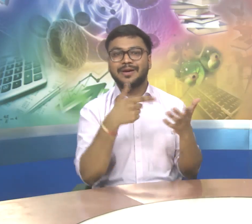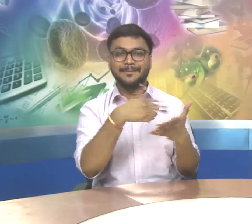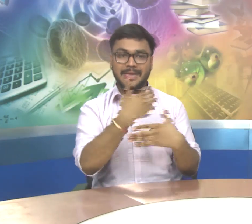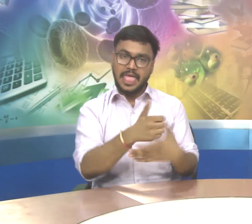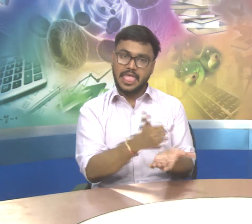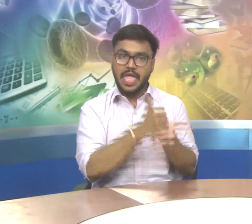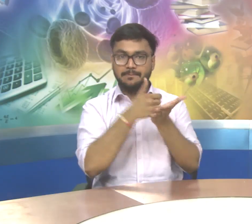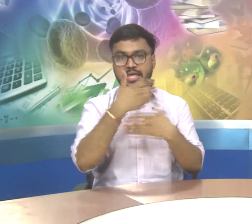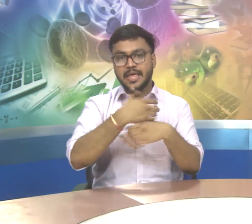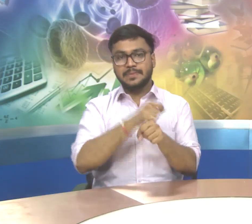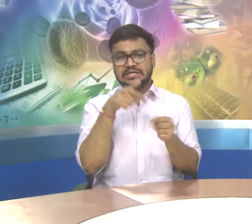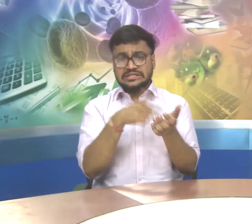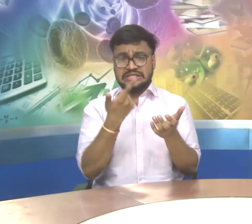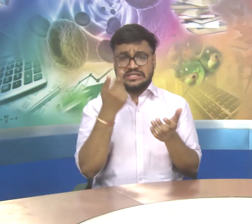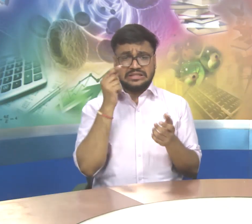and are also very useful.